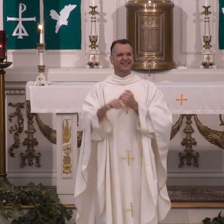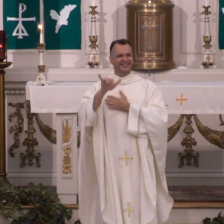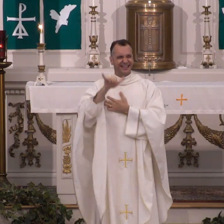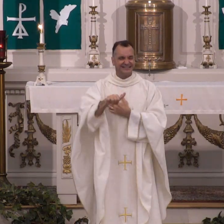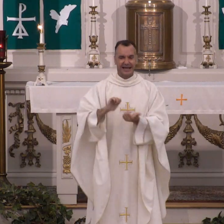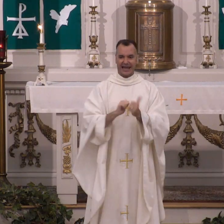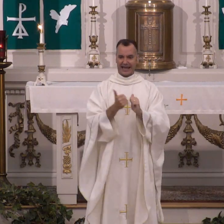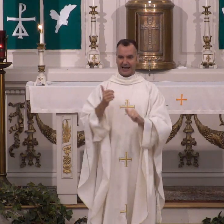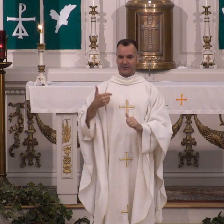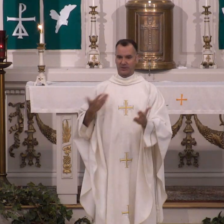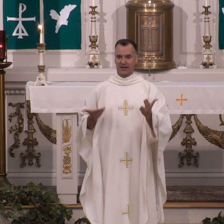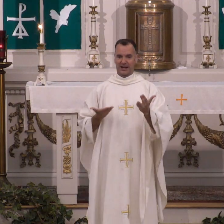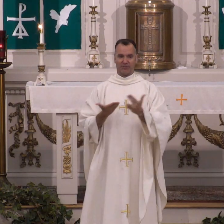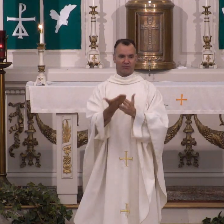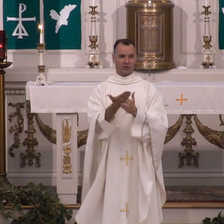love on earth.